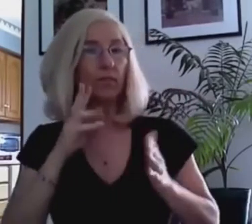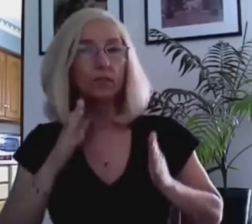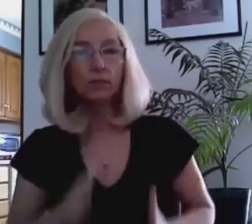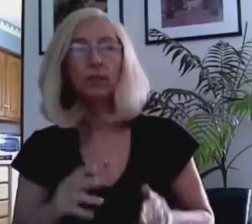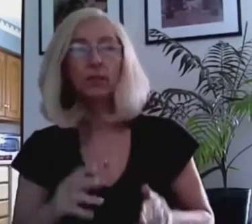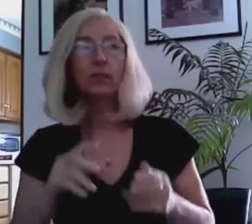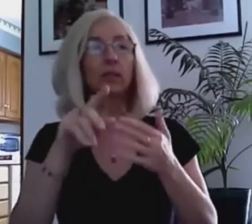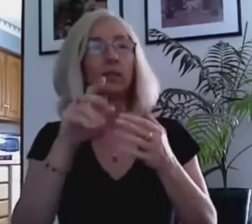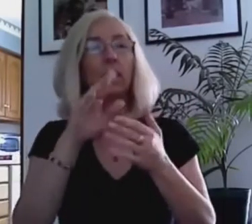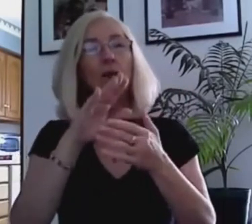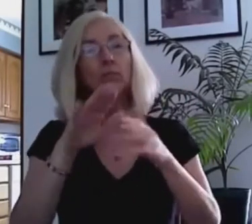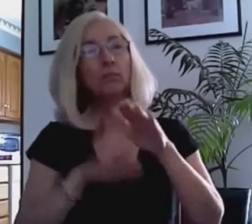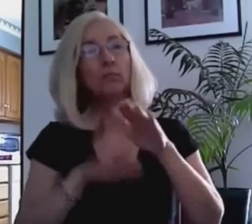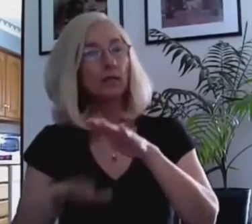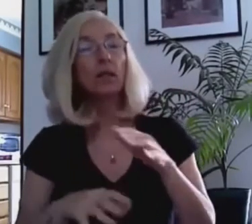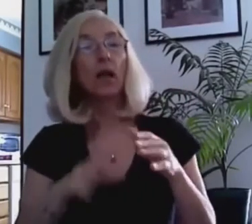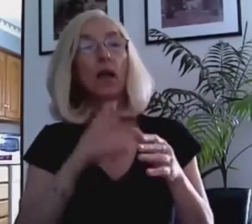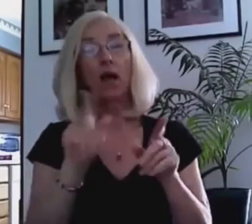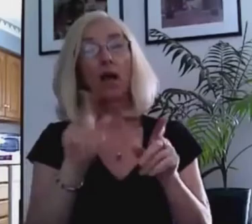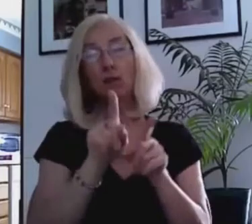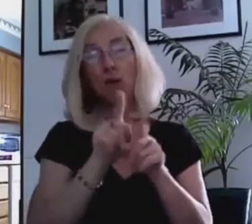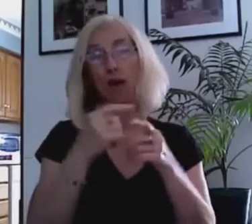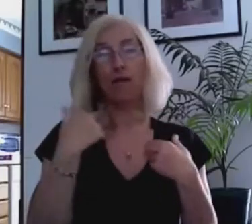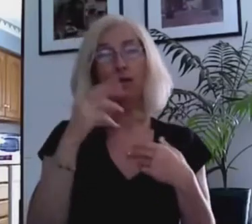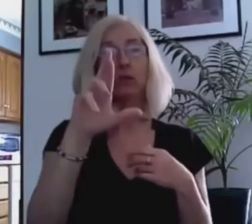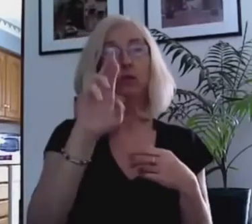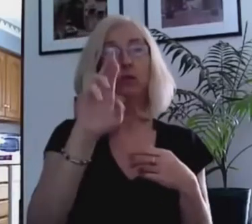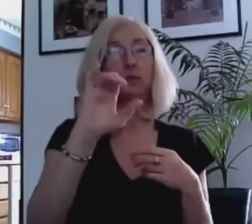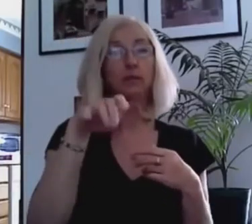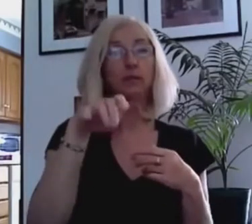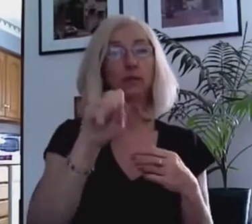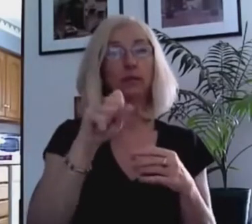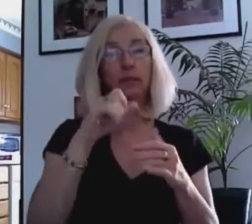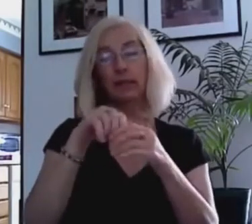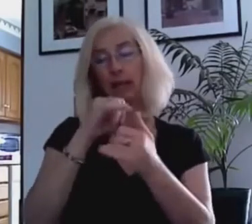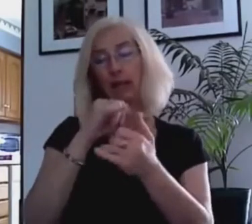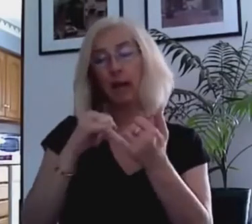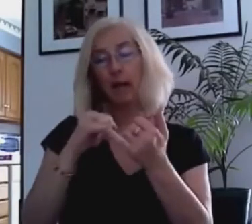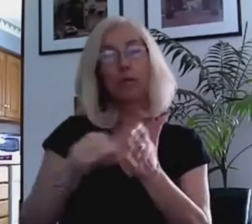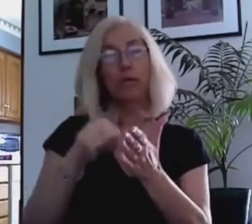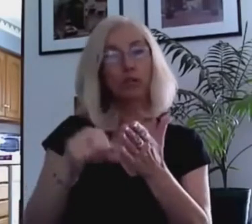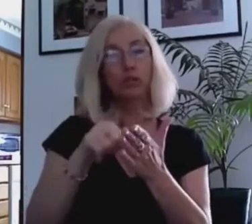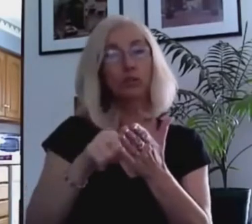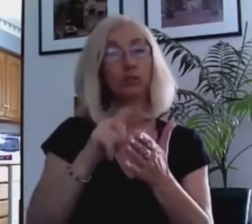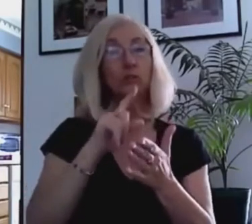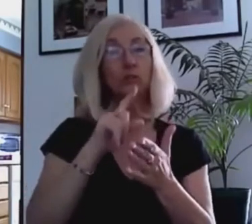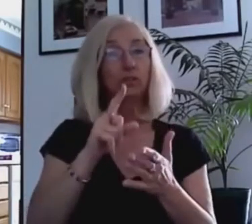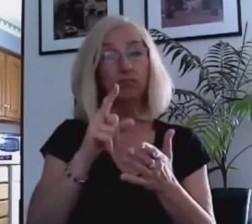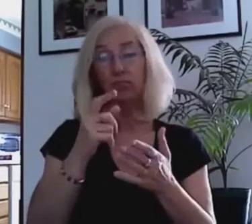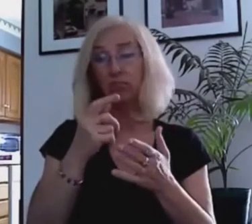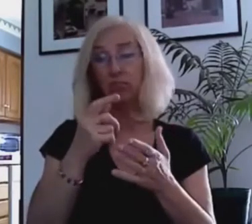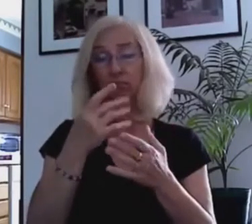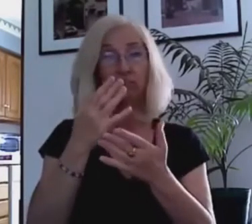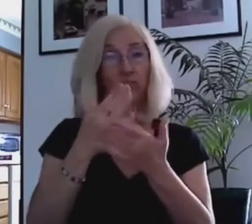It goes really in depth and explains all kinds of information on how to become a vegetarian.